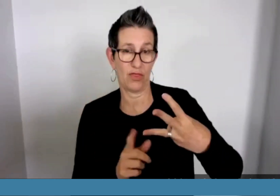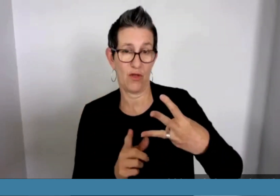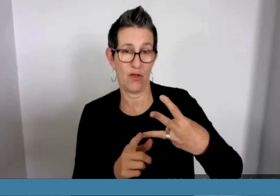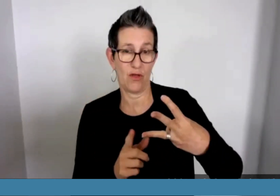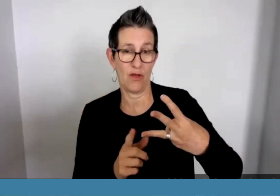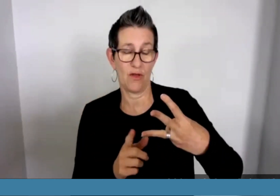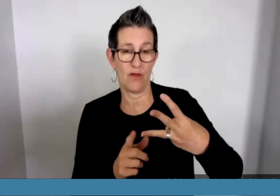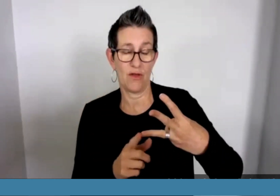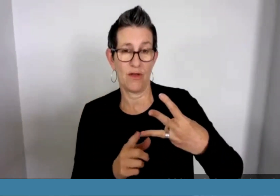sorry,